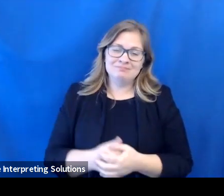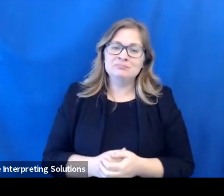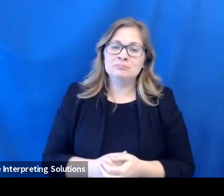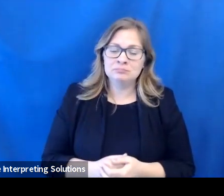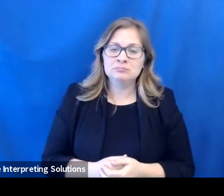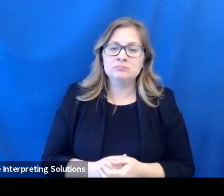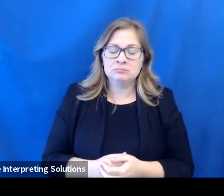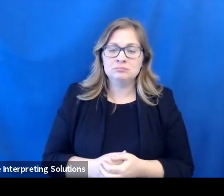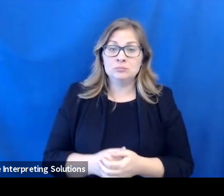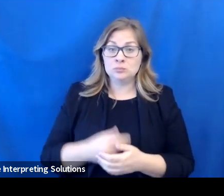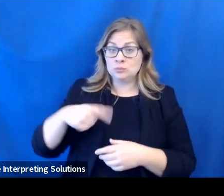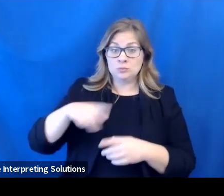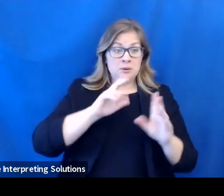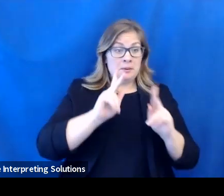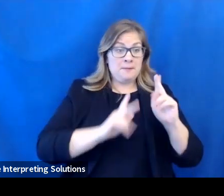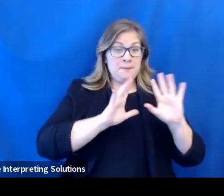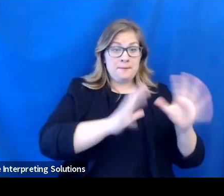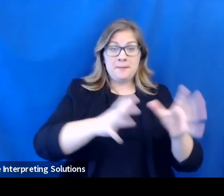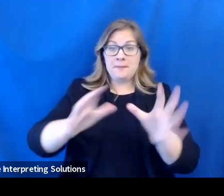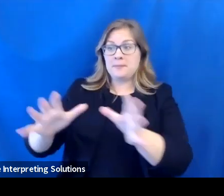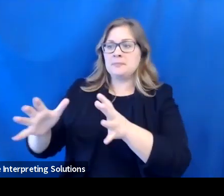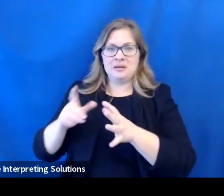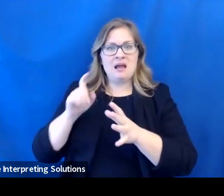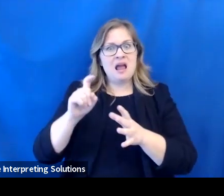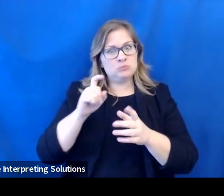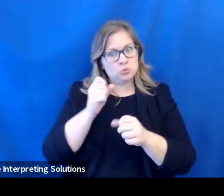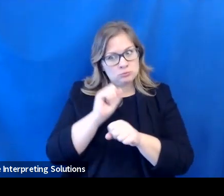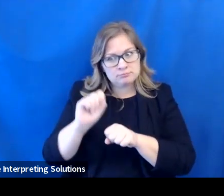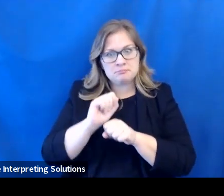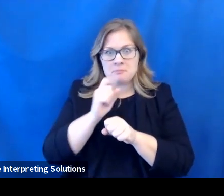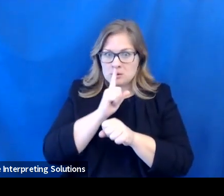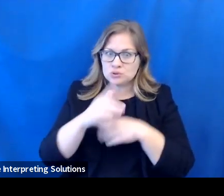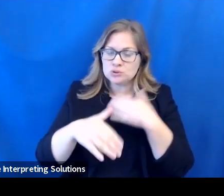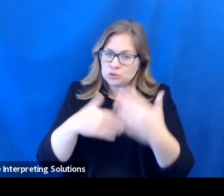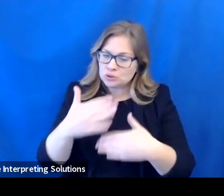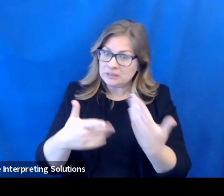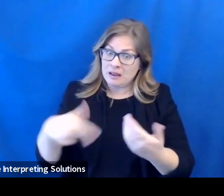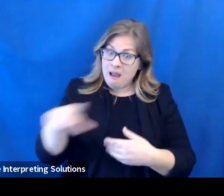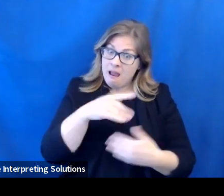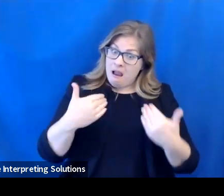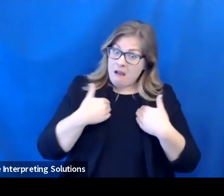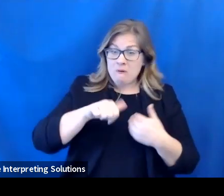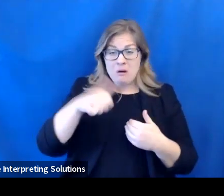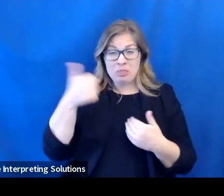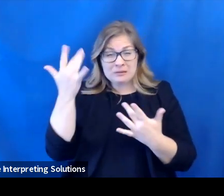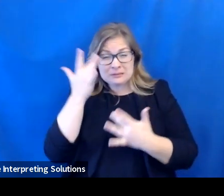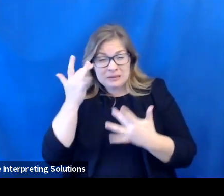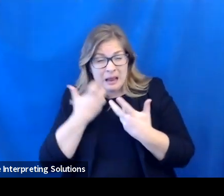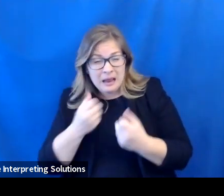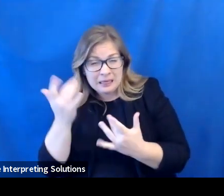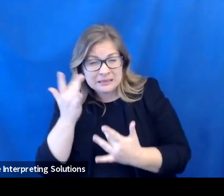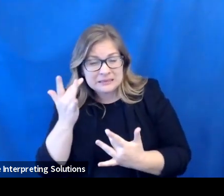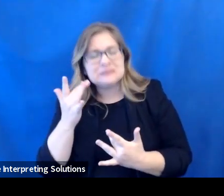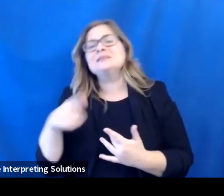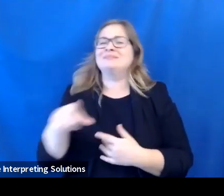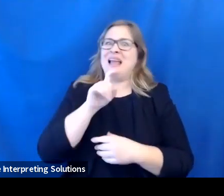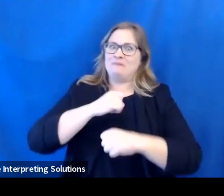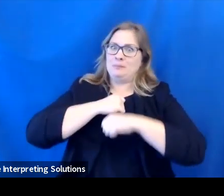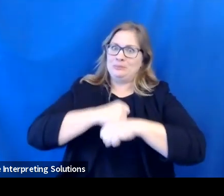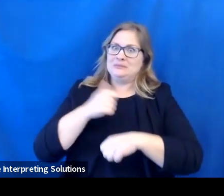from underlying health conditions have the best available information about how to protect themselves and their families. We've been working on